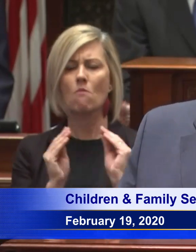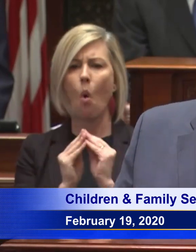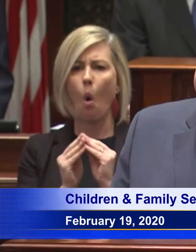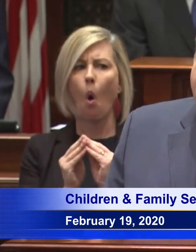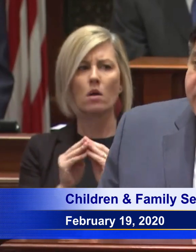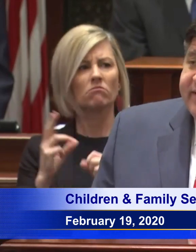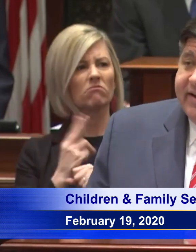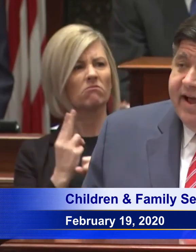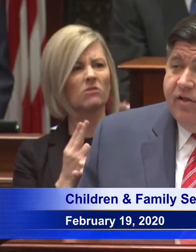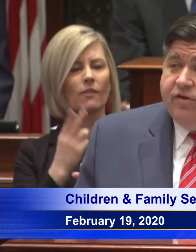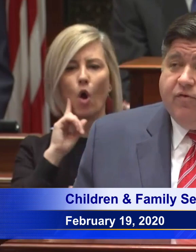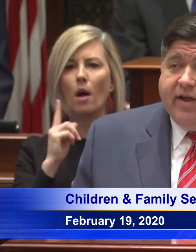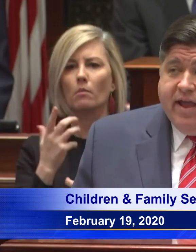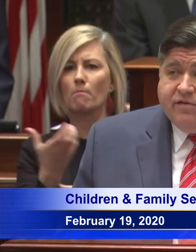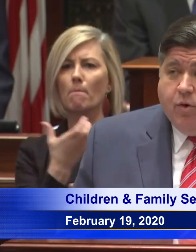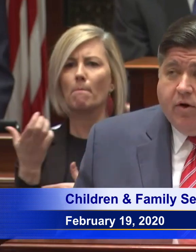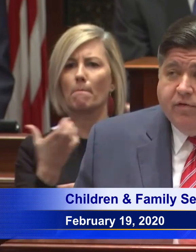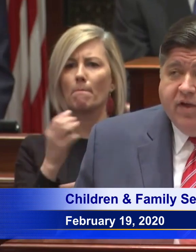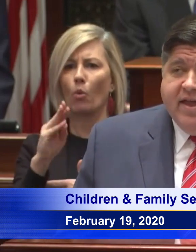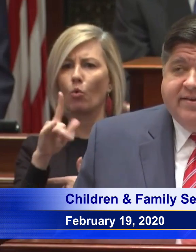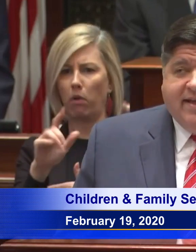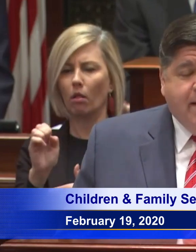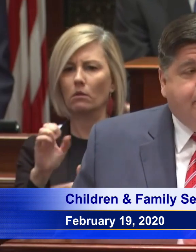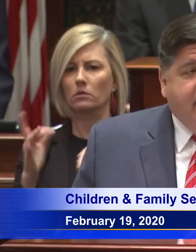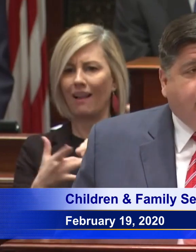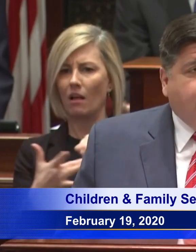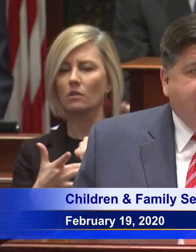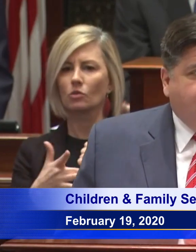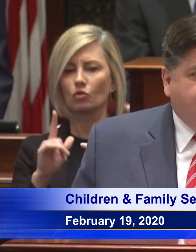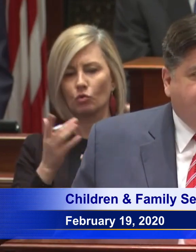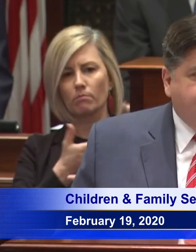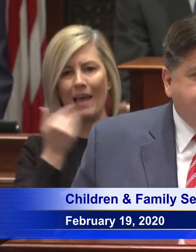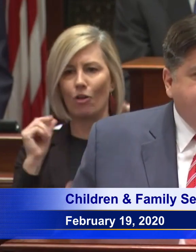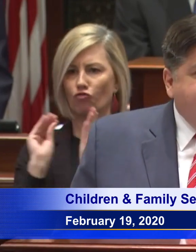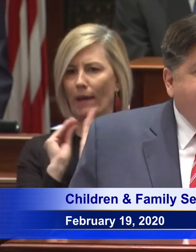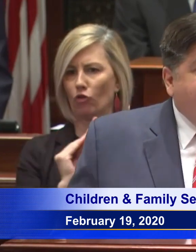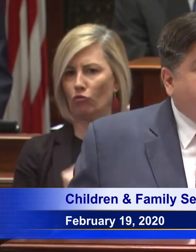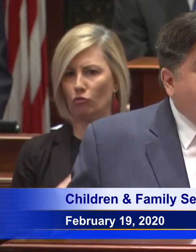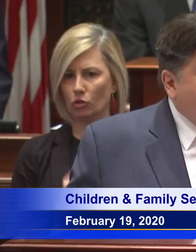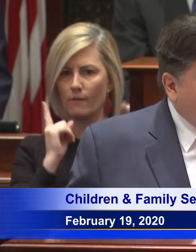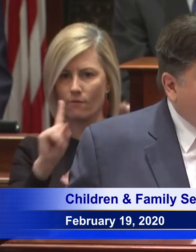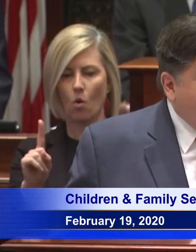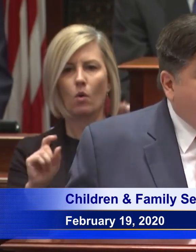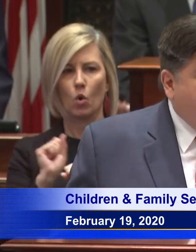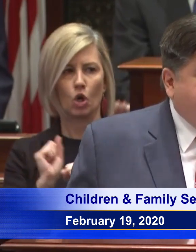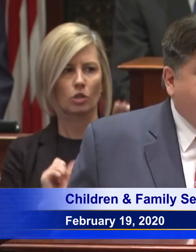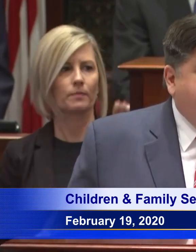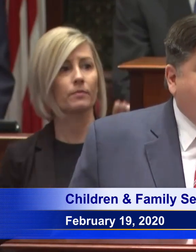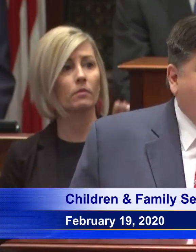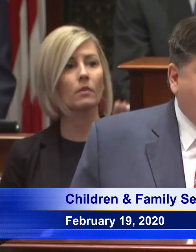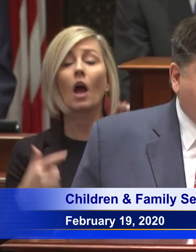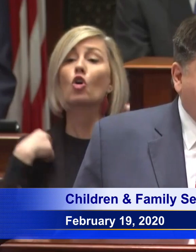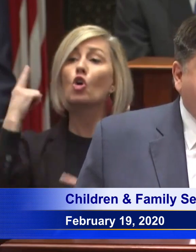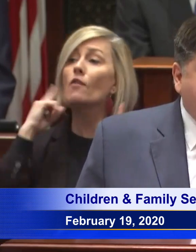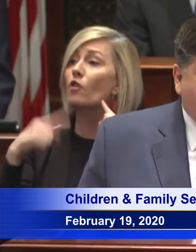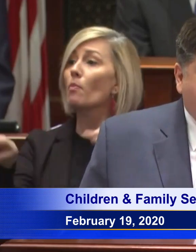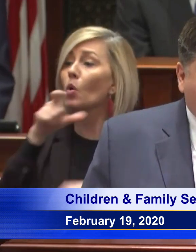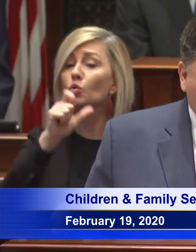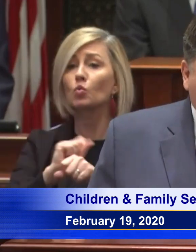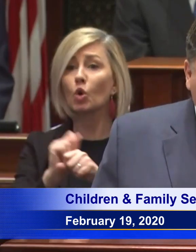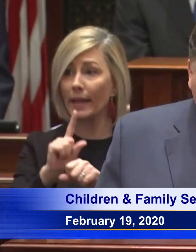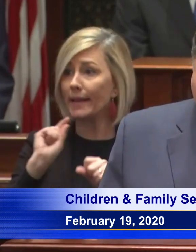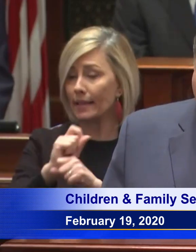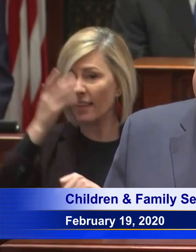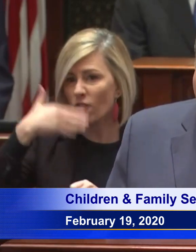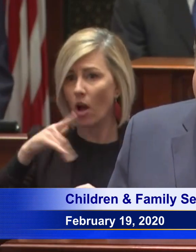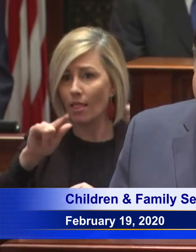prolific use of mobile technology for caseworkers to keep better records. After I heard from frontline workers a year ago